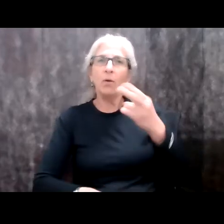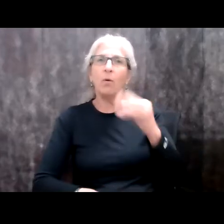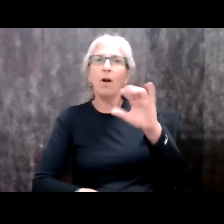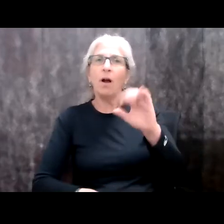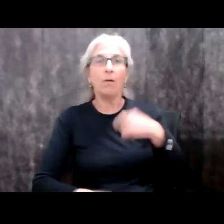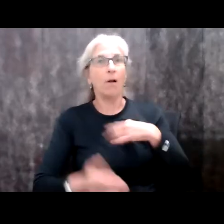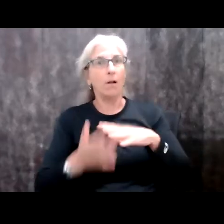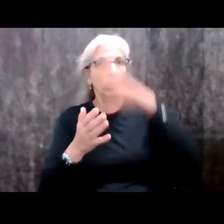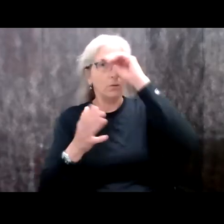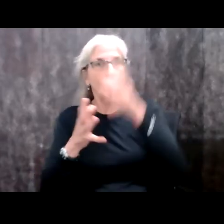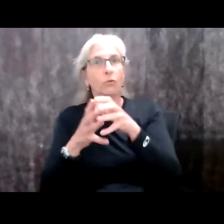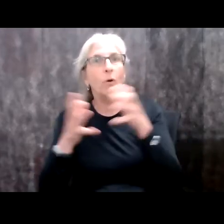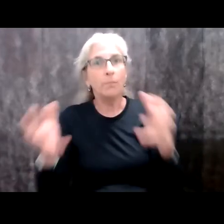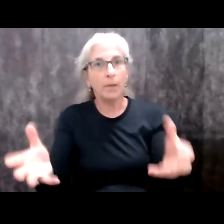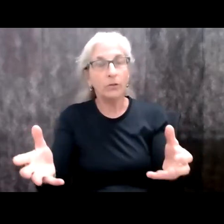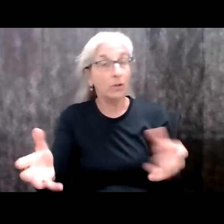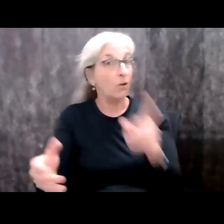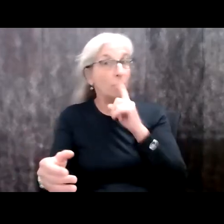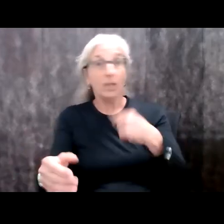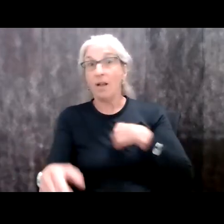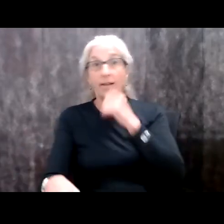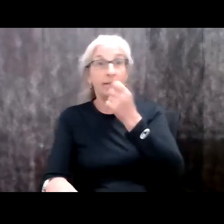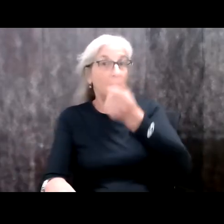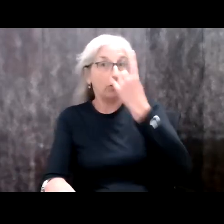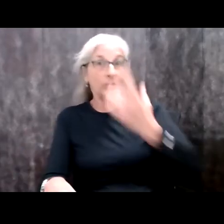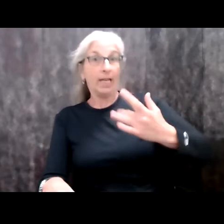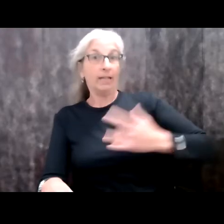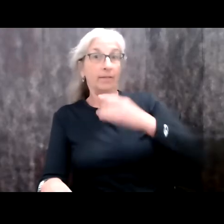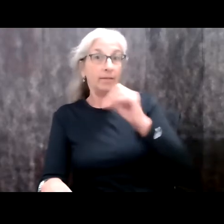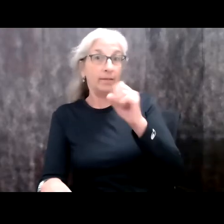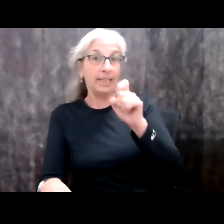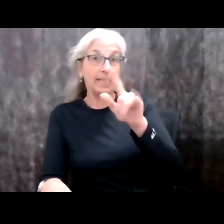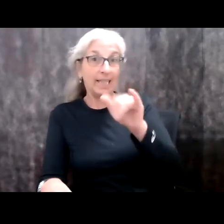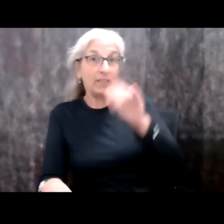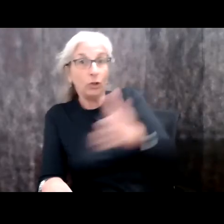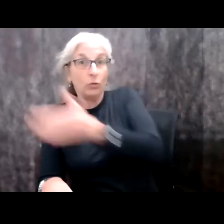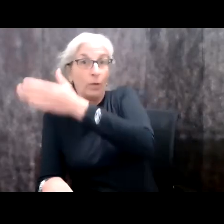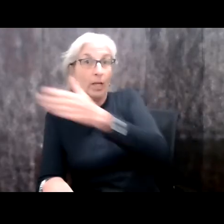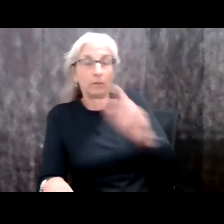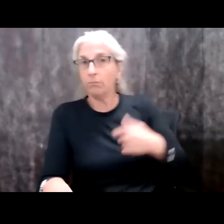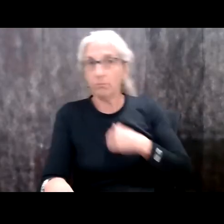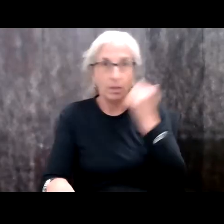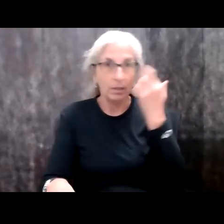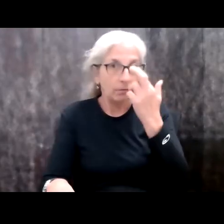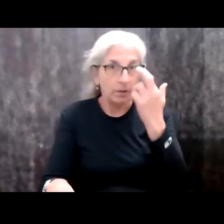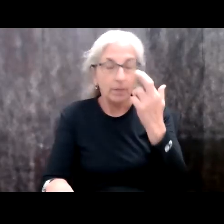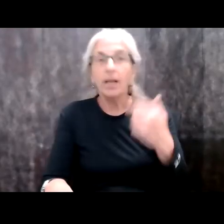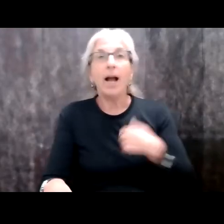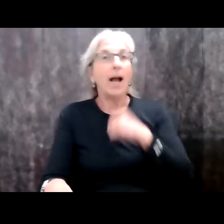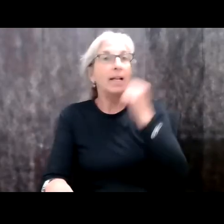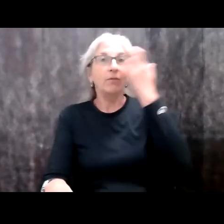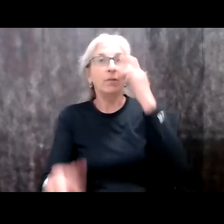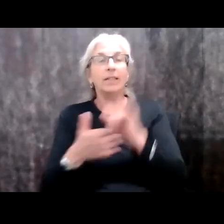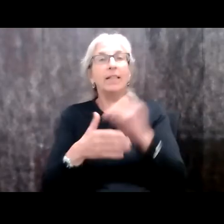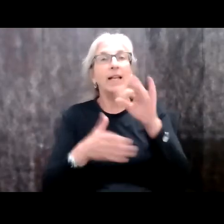You know, I didn't understand sensory swings before I went out there. I didn't realize, you know, that when someone has a challenge in